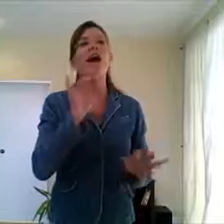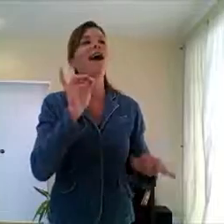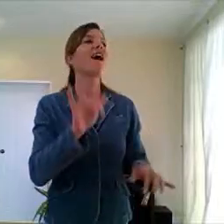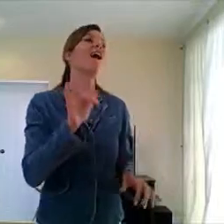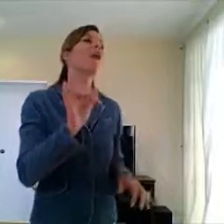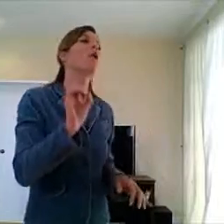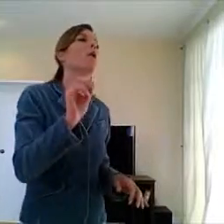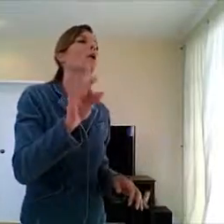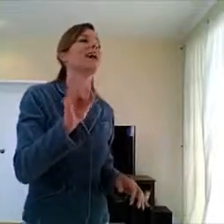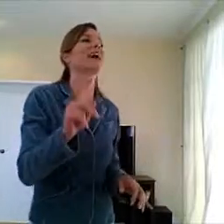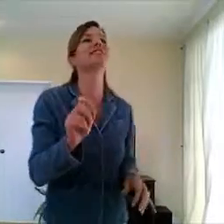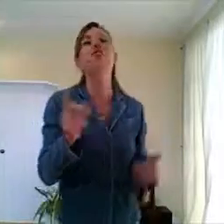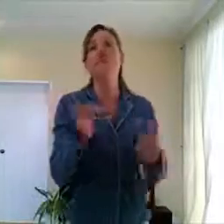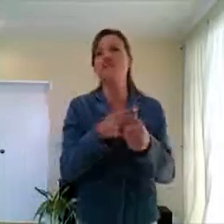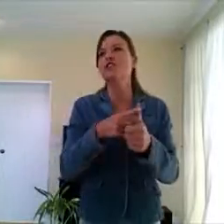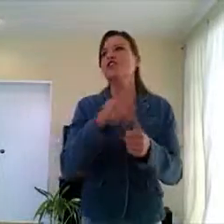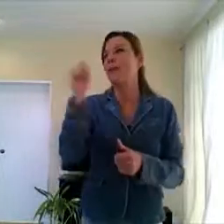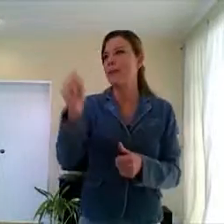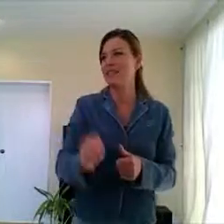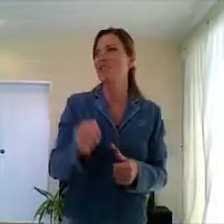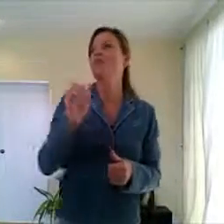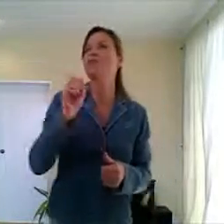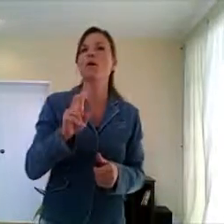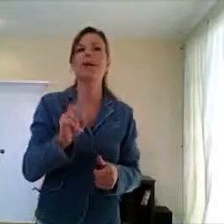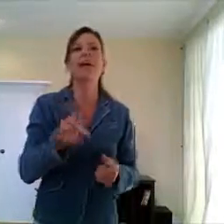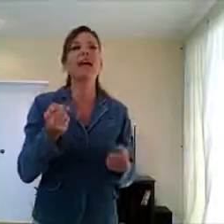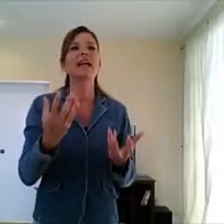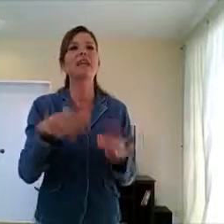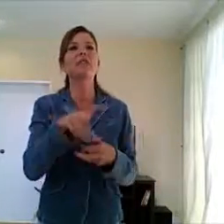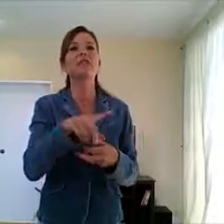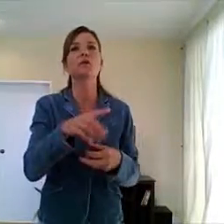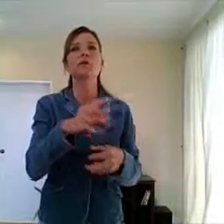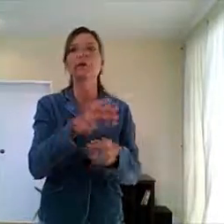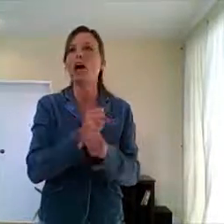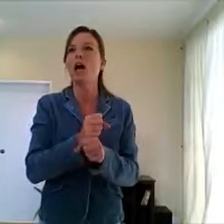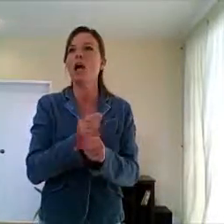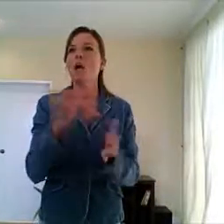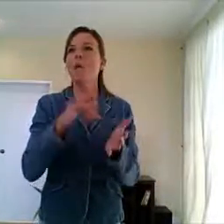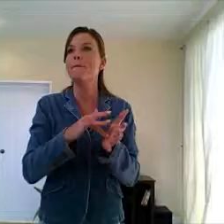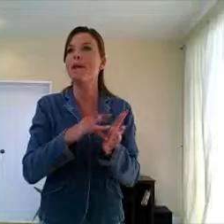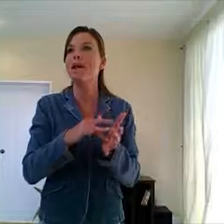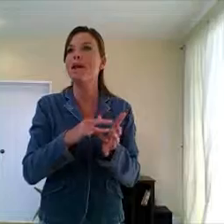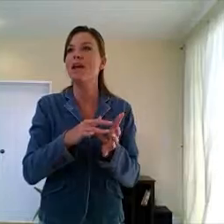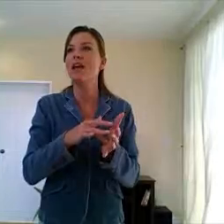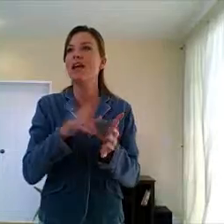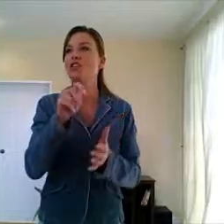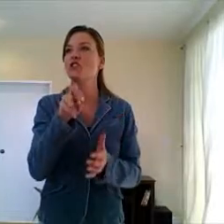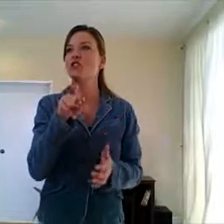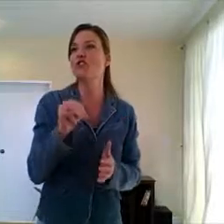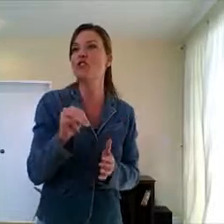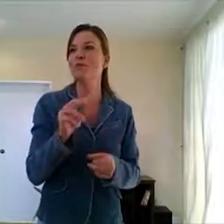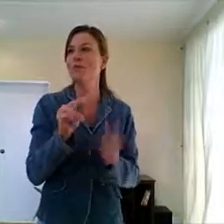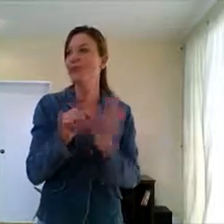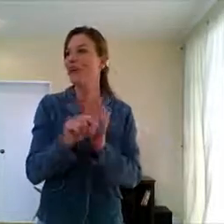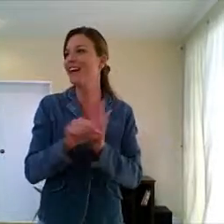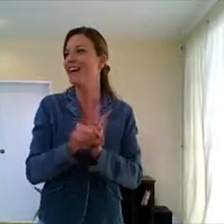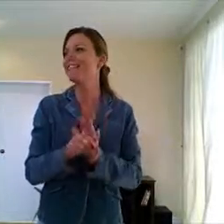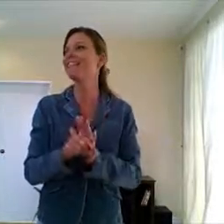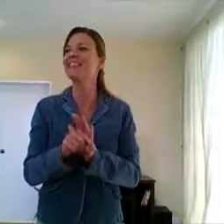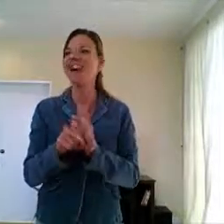you. Okay, did everybody get midterm grades? Very good. Okay, all right. And so, how many people would say that when you look at your average